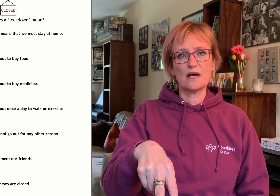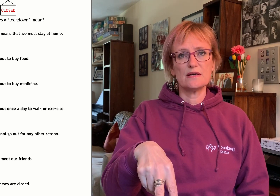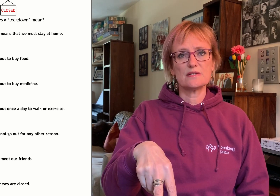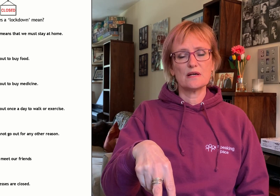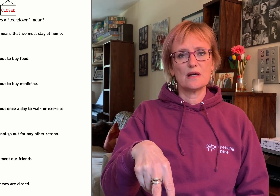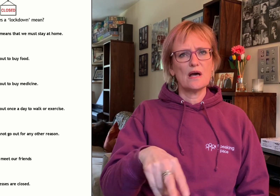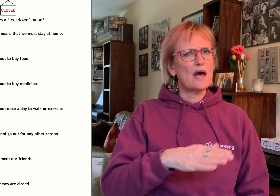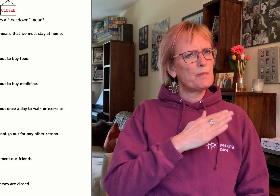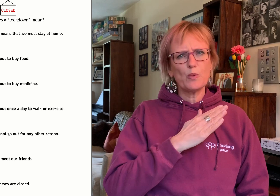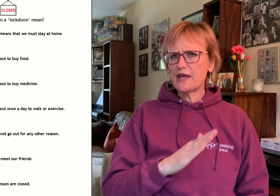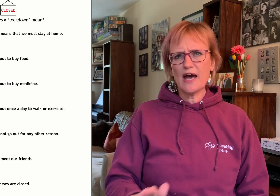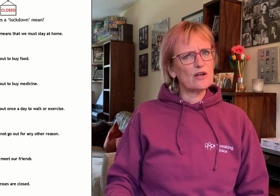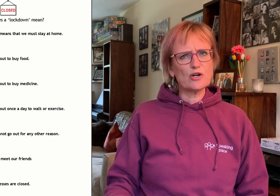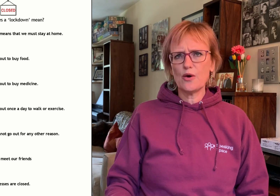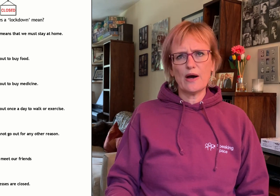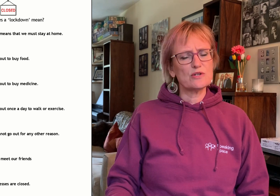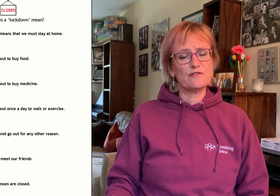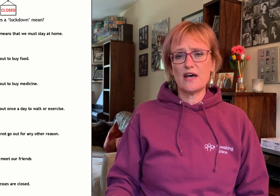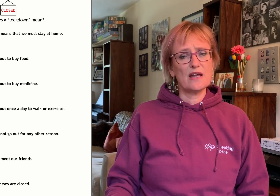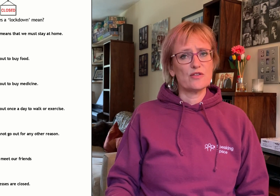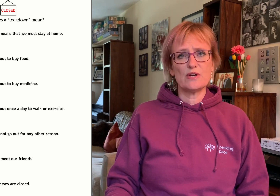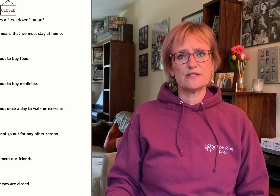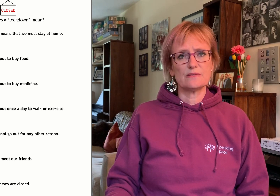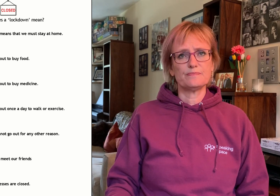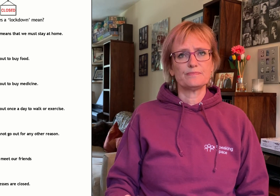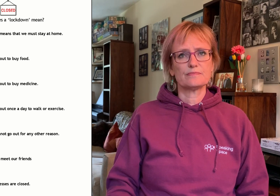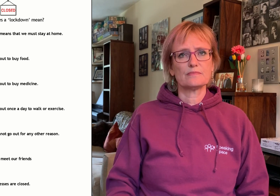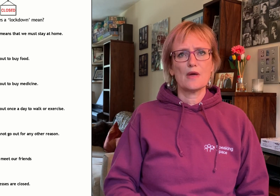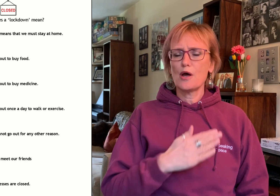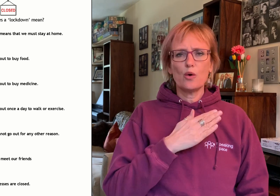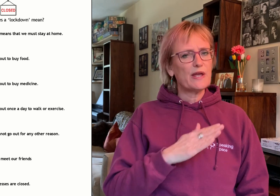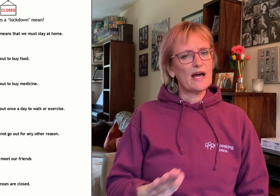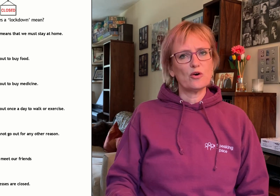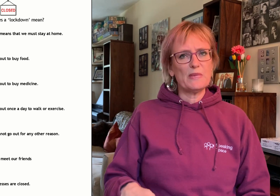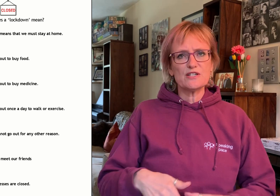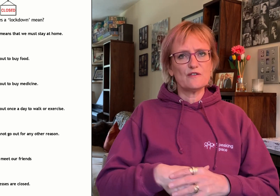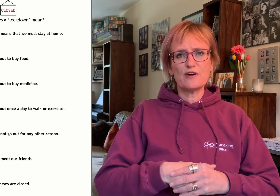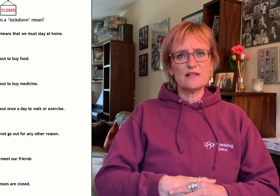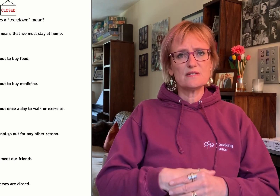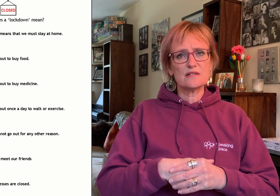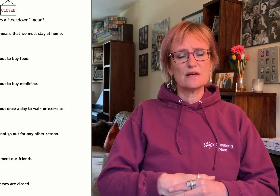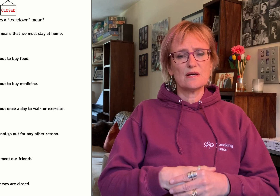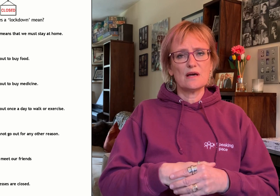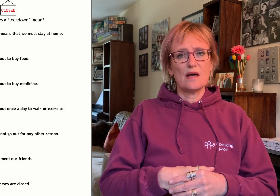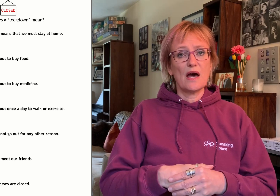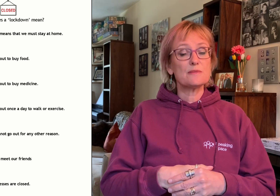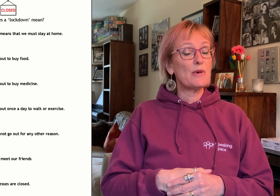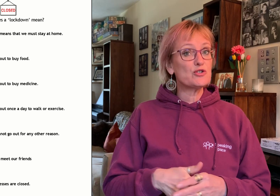exercise. But we cannot go out for any other reason. We cannot meet our friends.